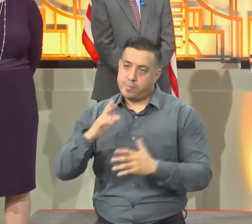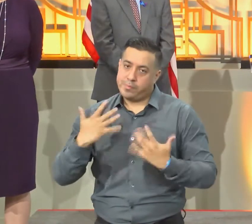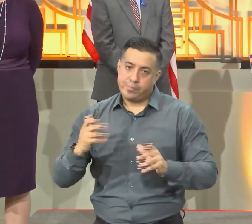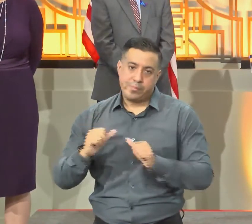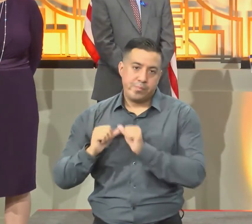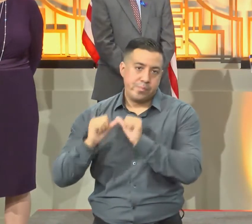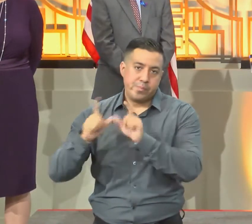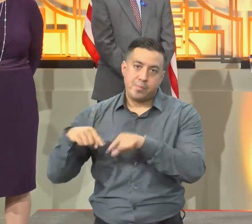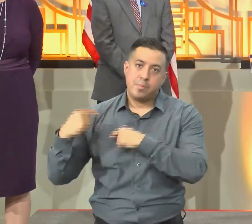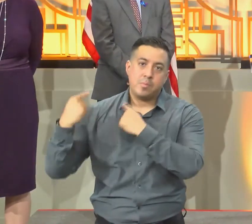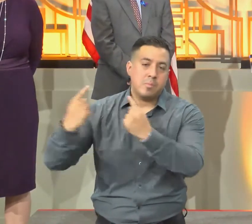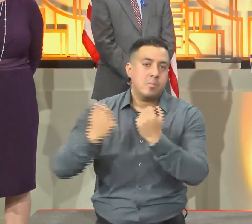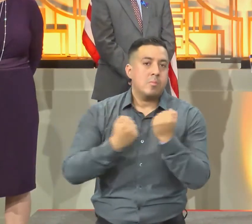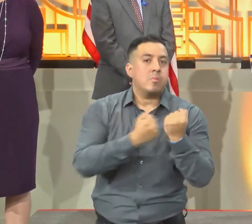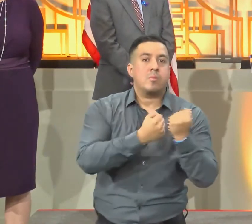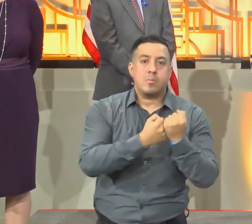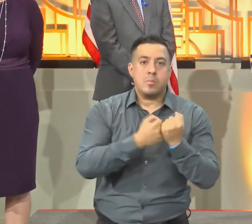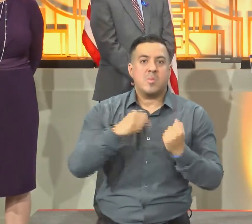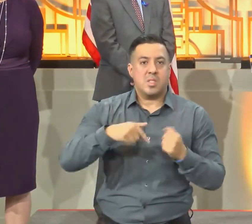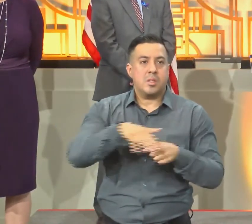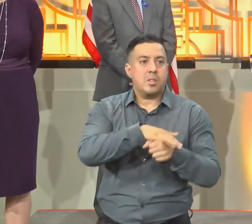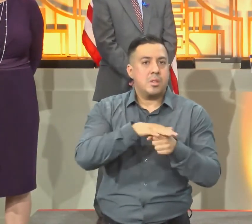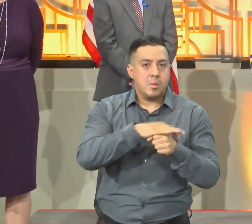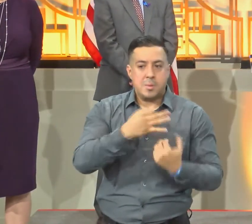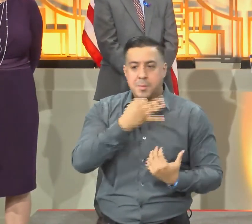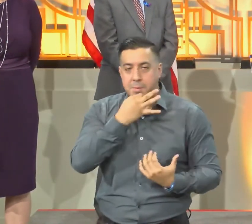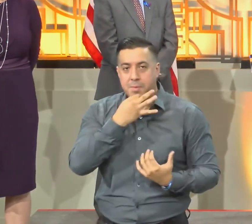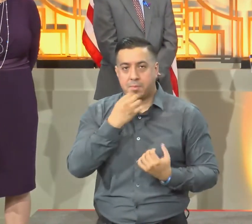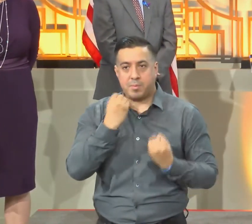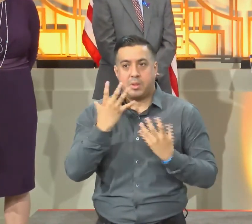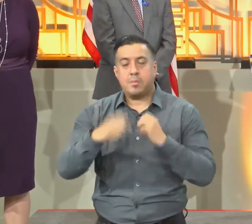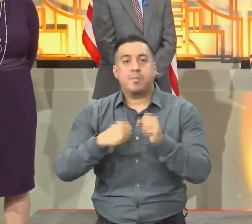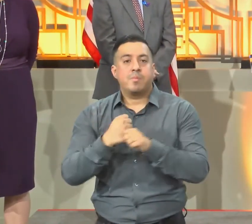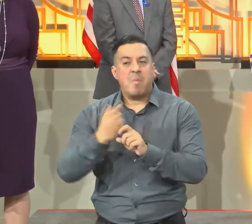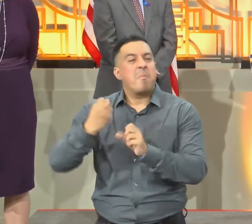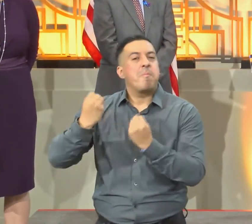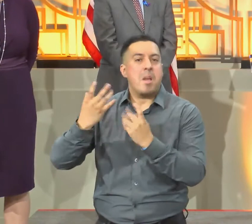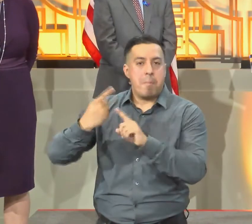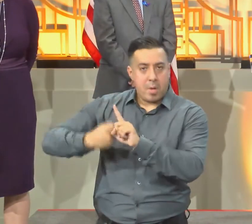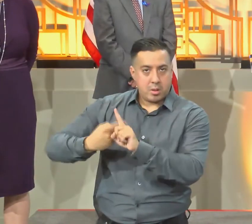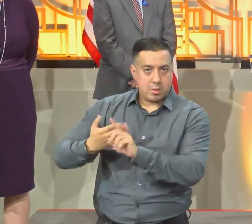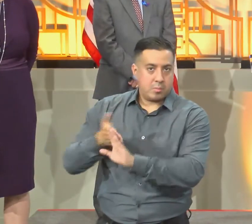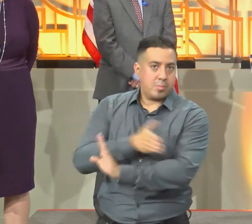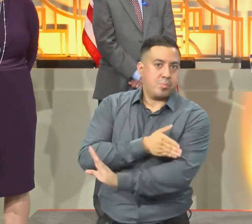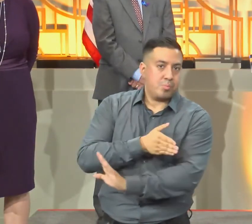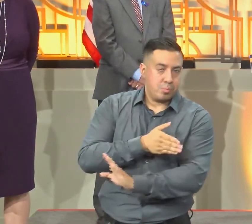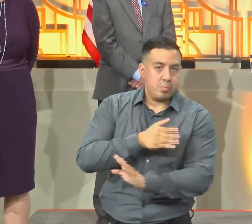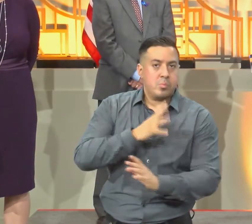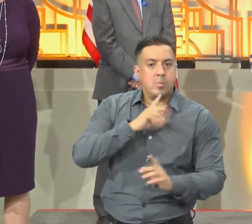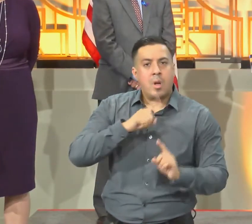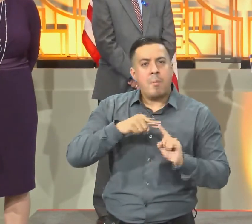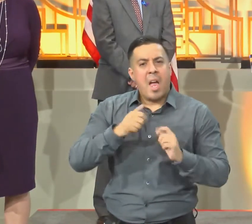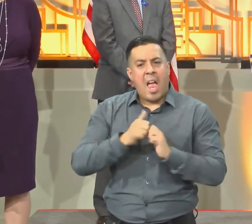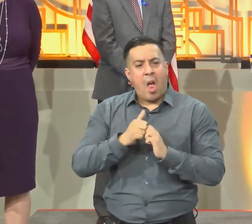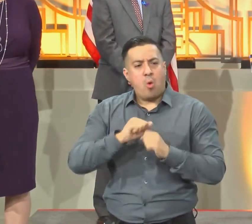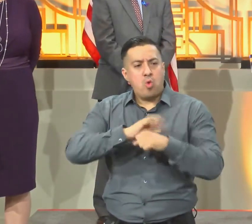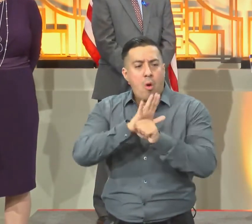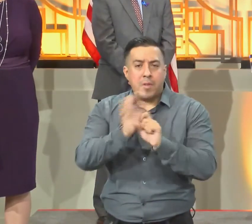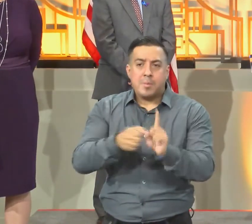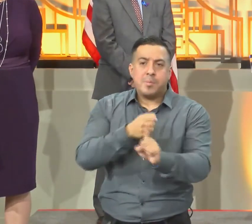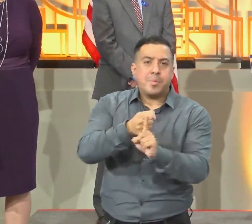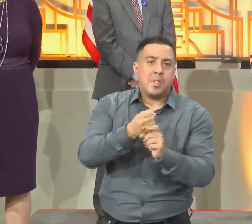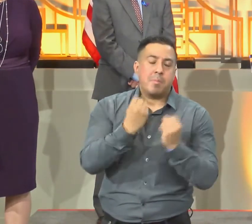instrumental in this area. And several months ago, when we were discussing how COVID is impacting so